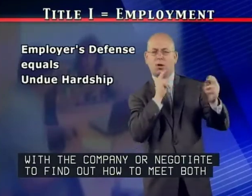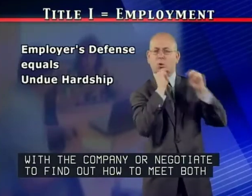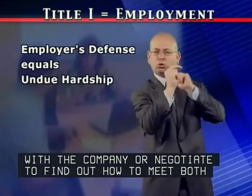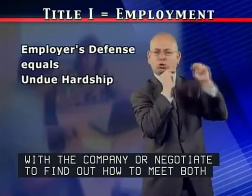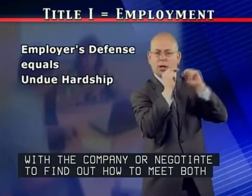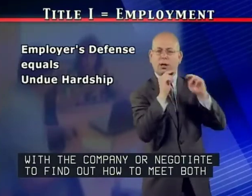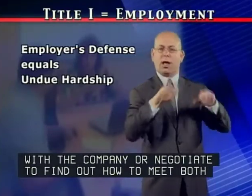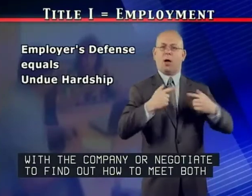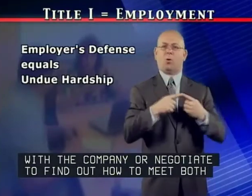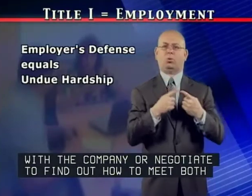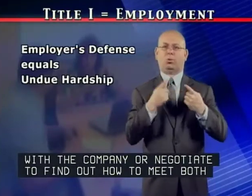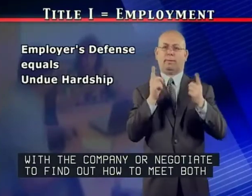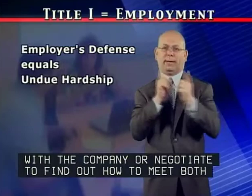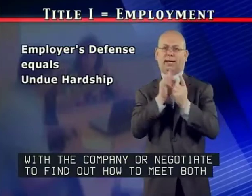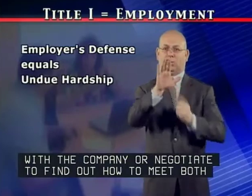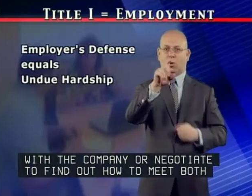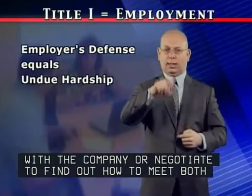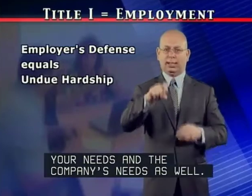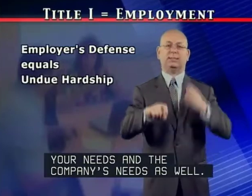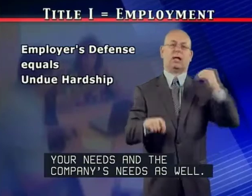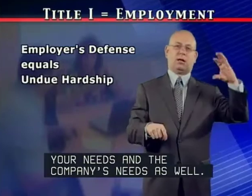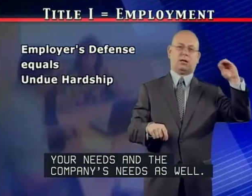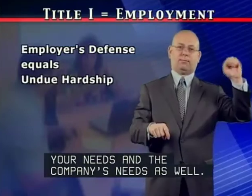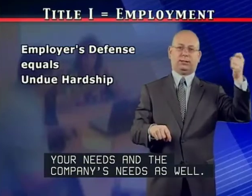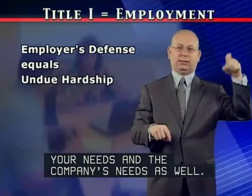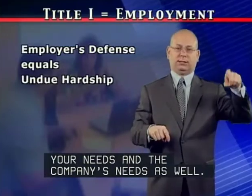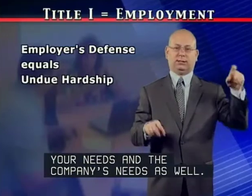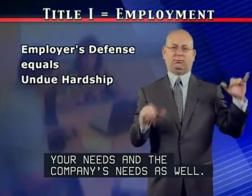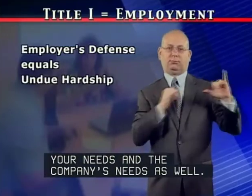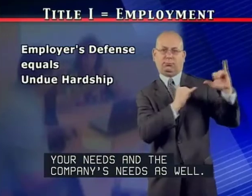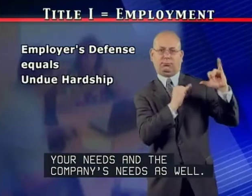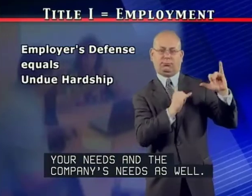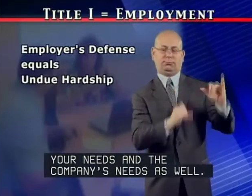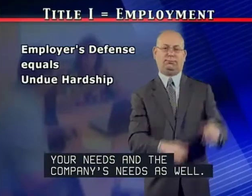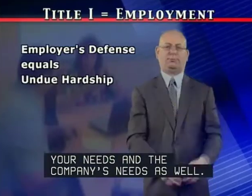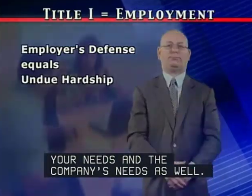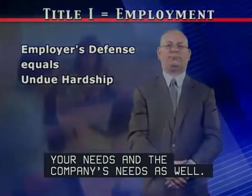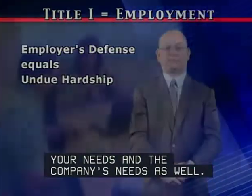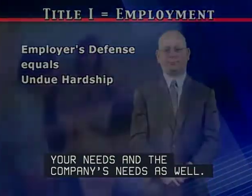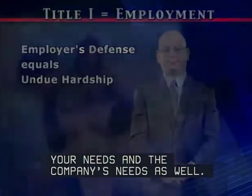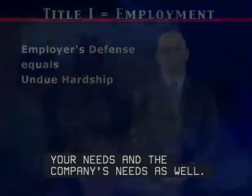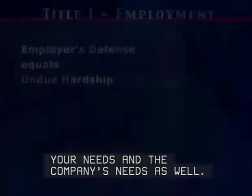or negotiate to find out how to meet both your needs and the company's needs as well.